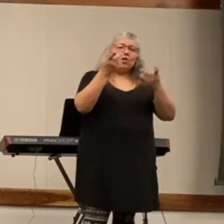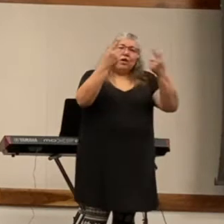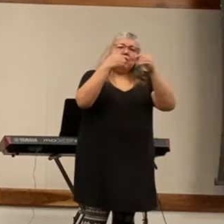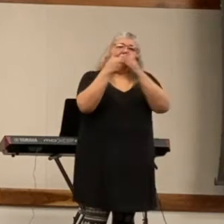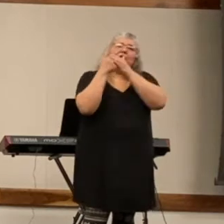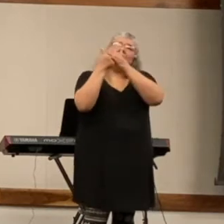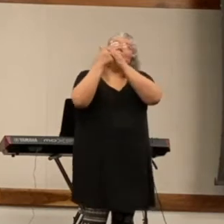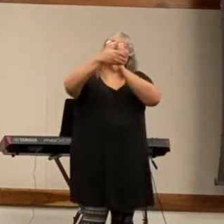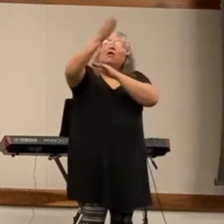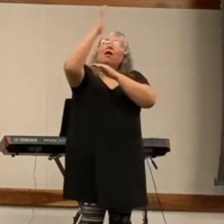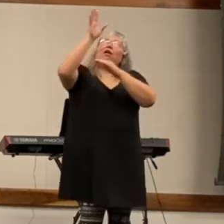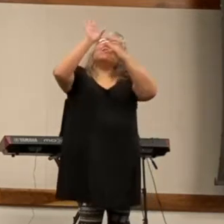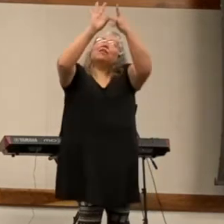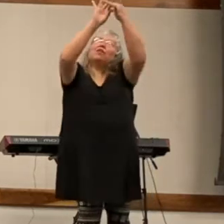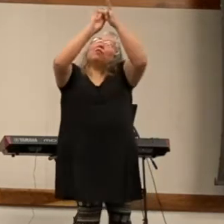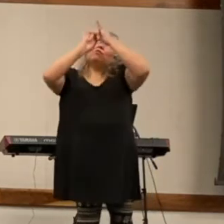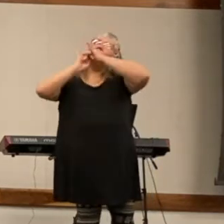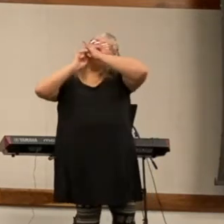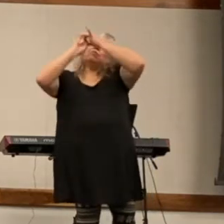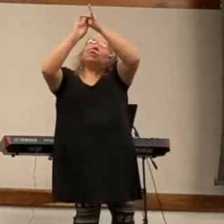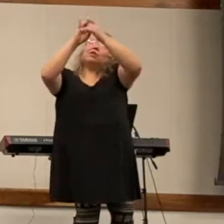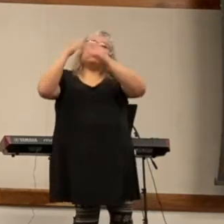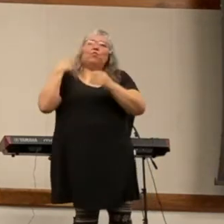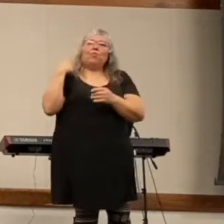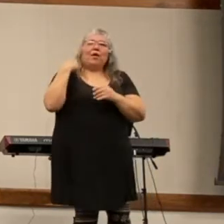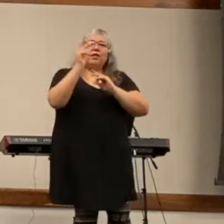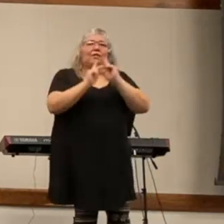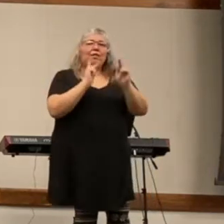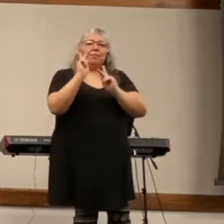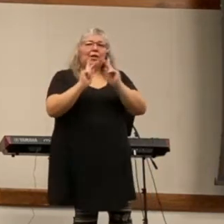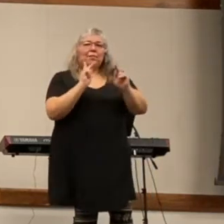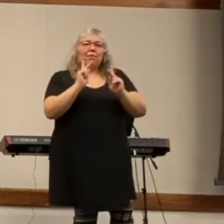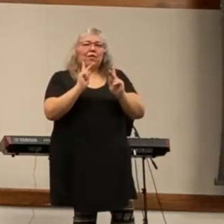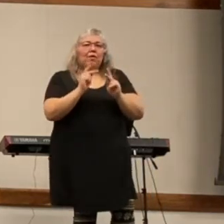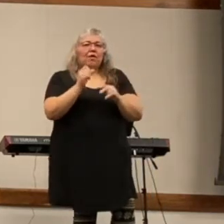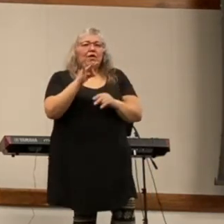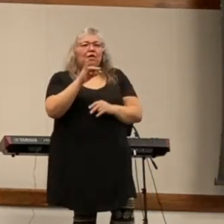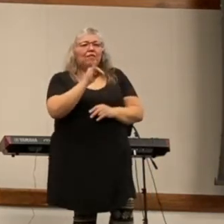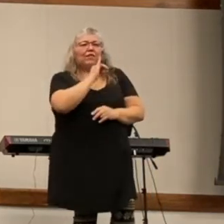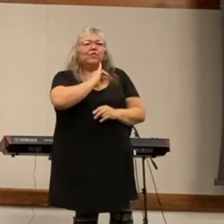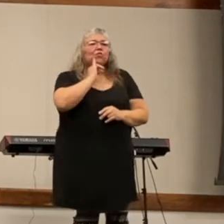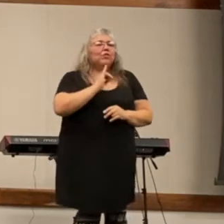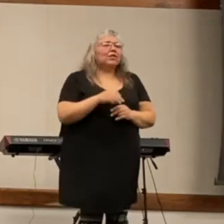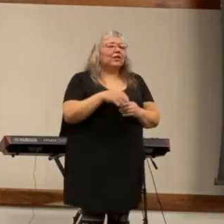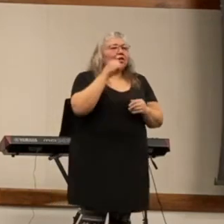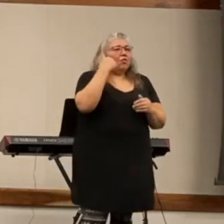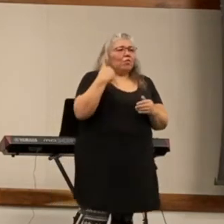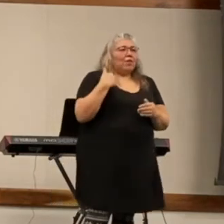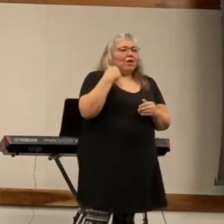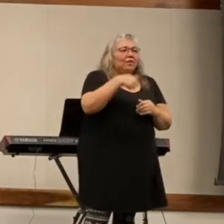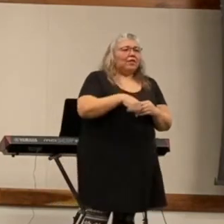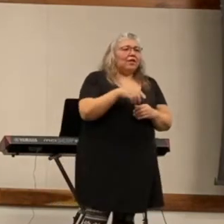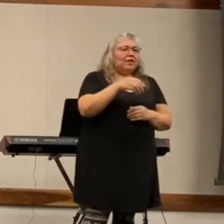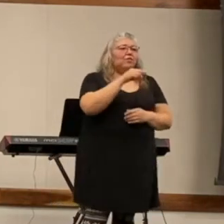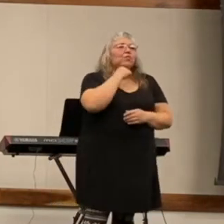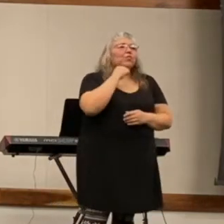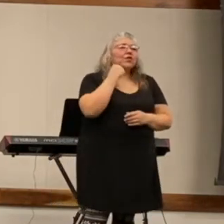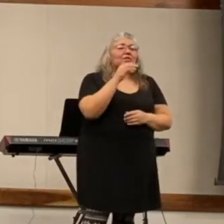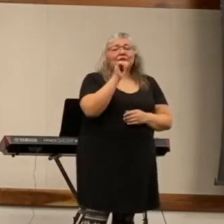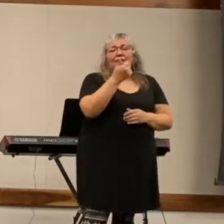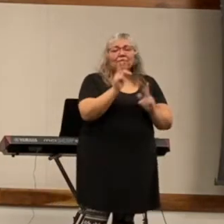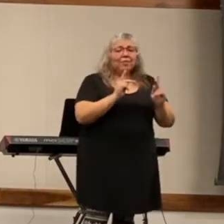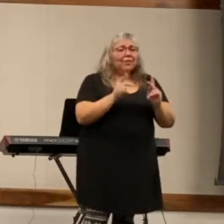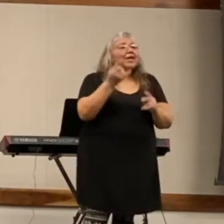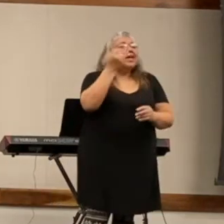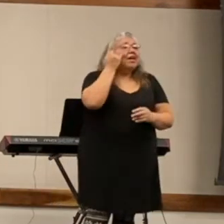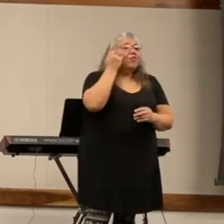will draw near to you. Here, he is reminding the people of Israel. He's reminding these priests and these other people. He says,